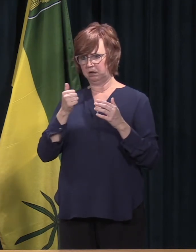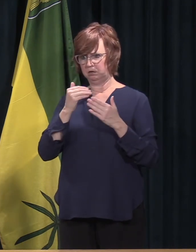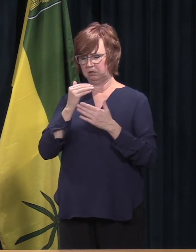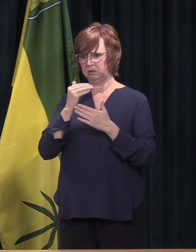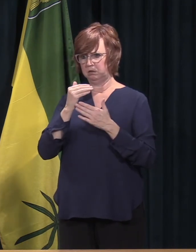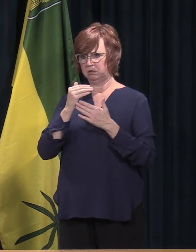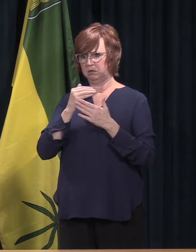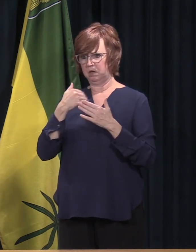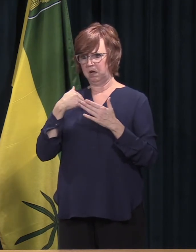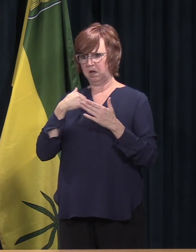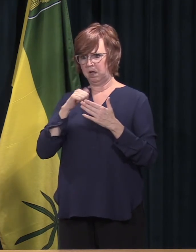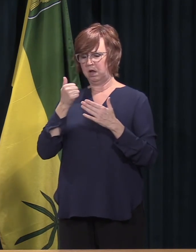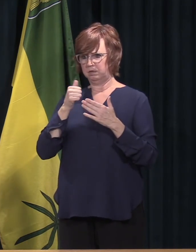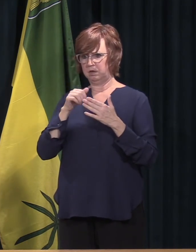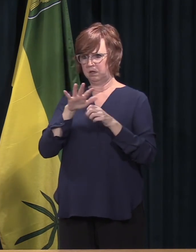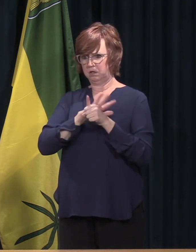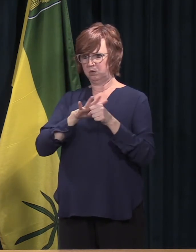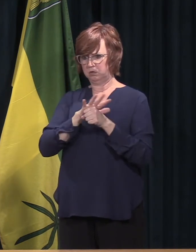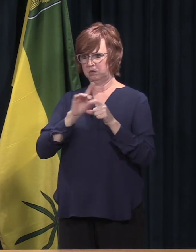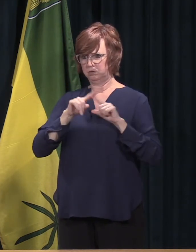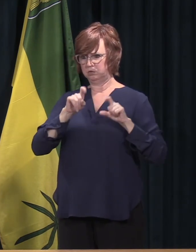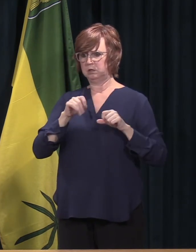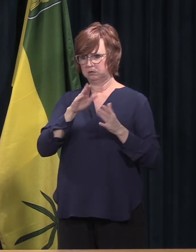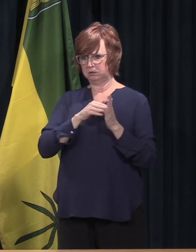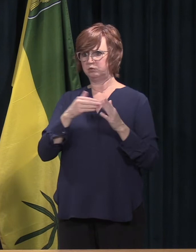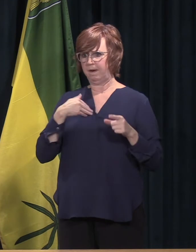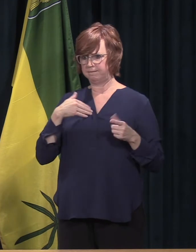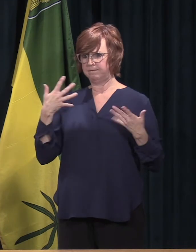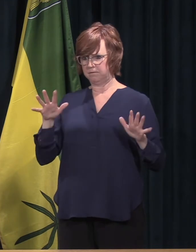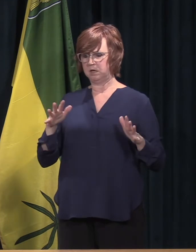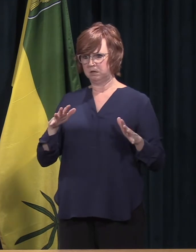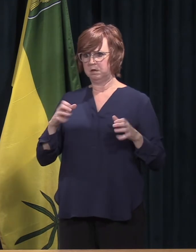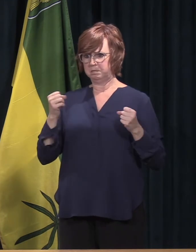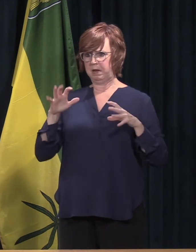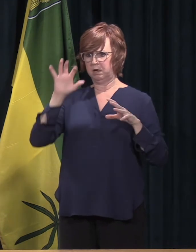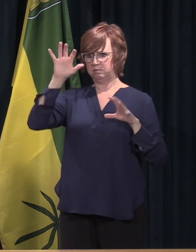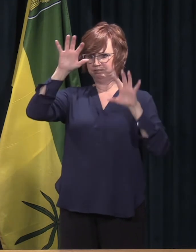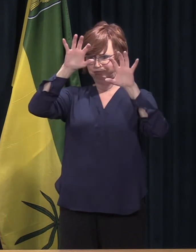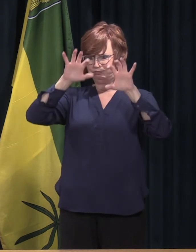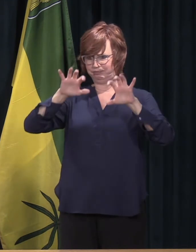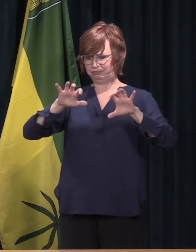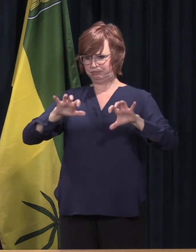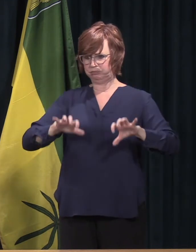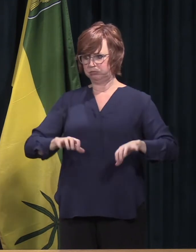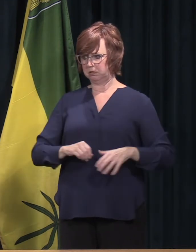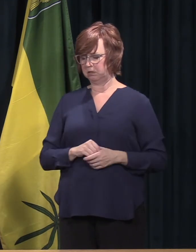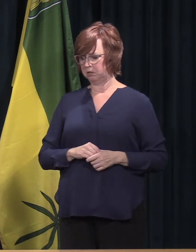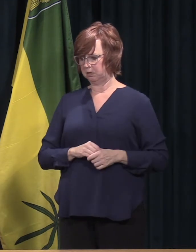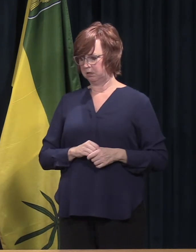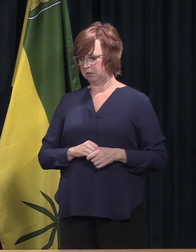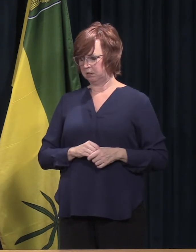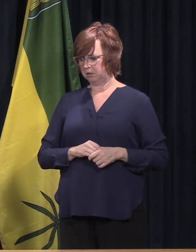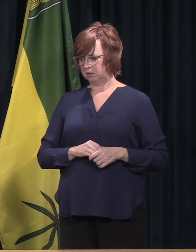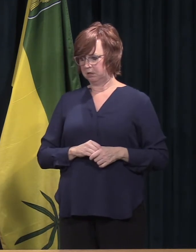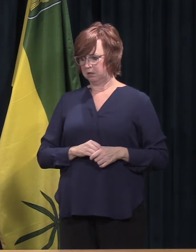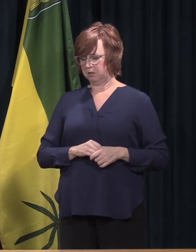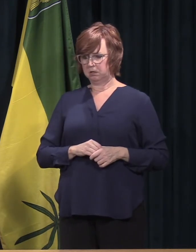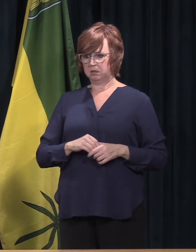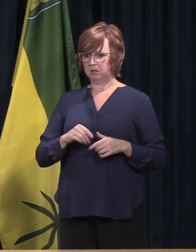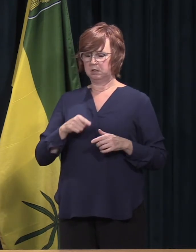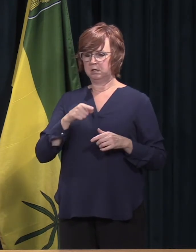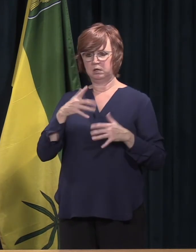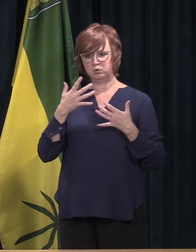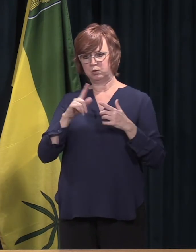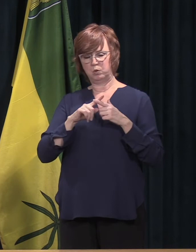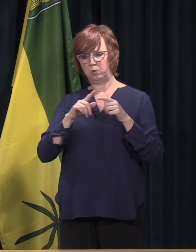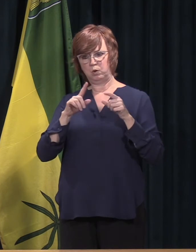extensively. But I can try to give that information. I think there's a reluctance to actually post the exact addresses because you don't